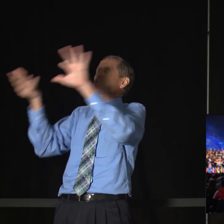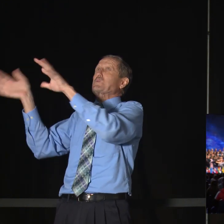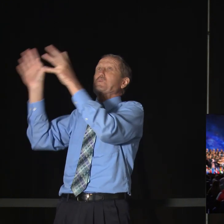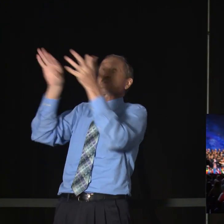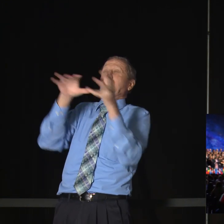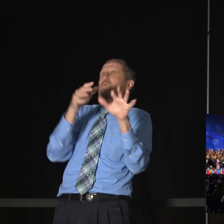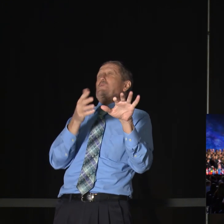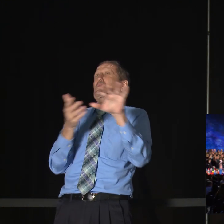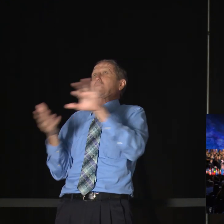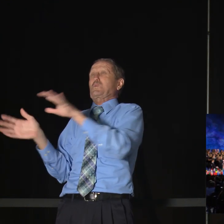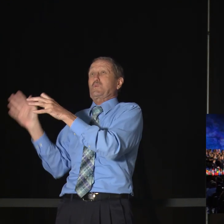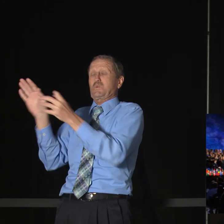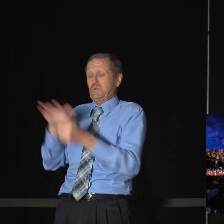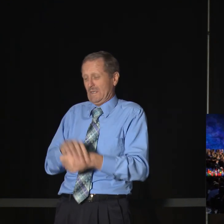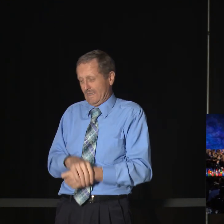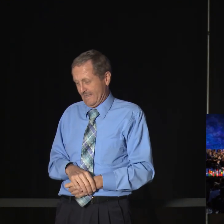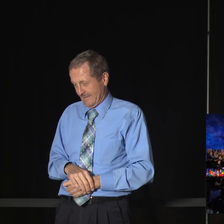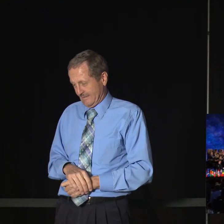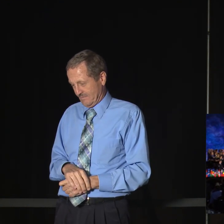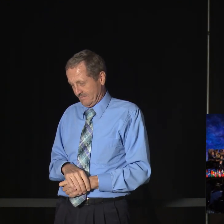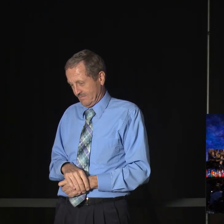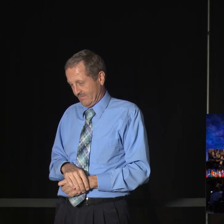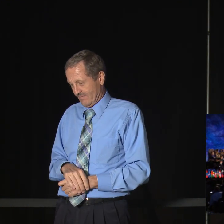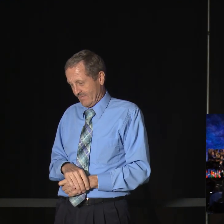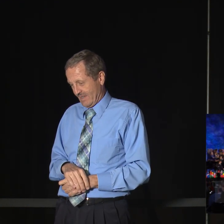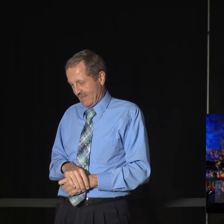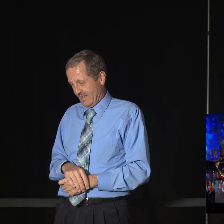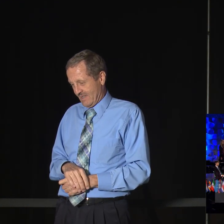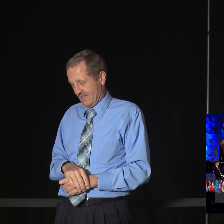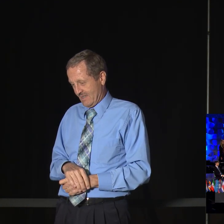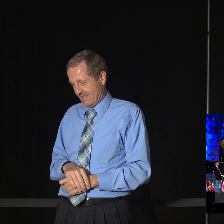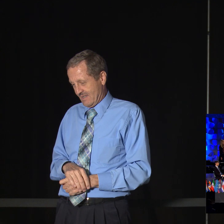ranges in the sky, a